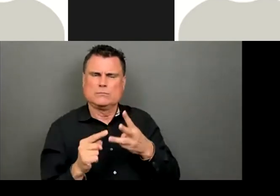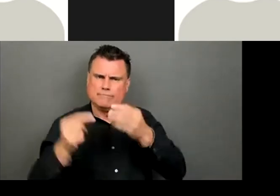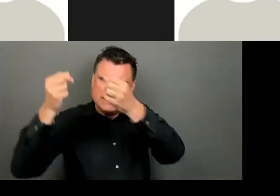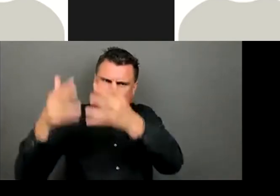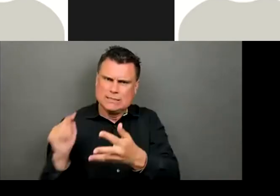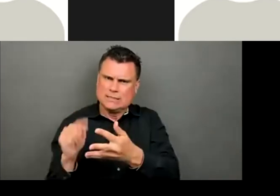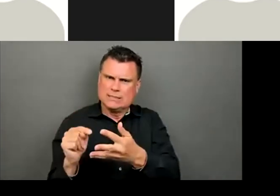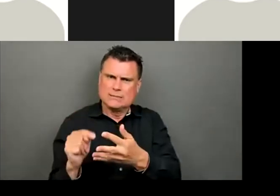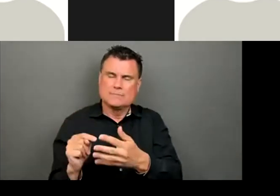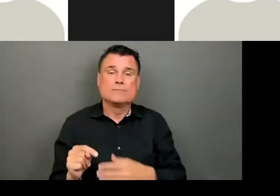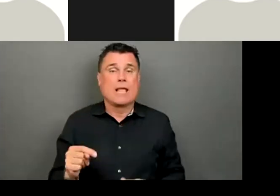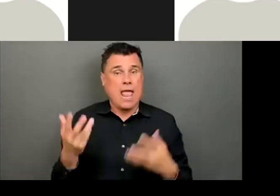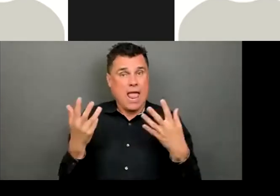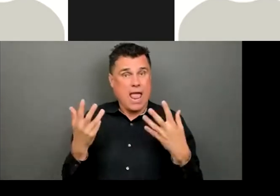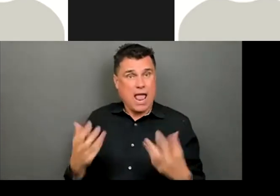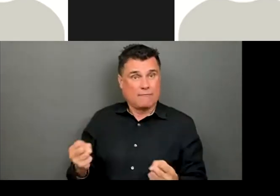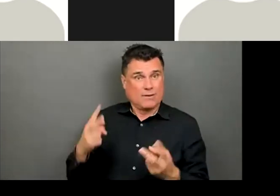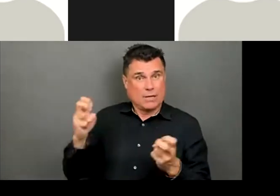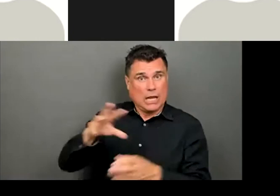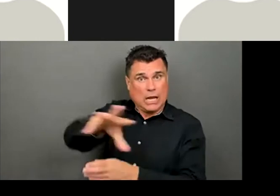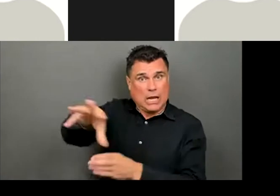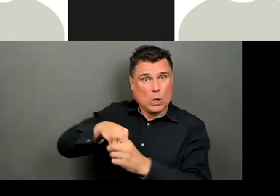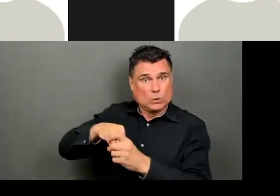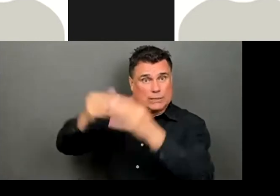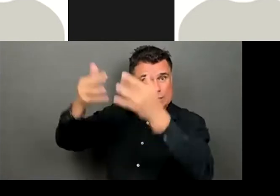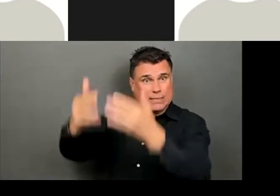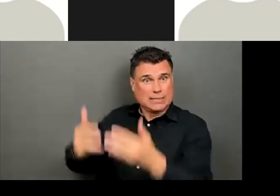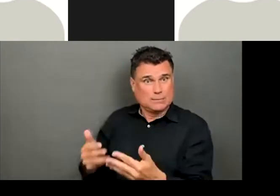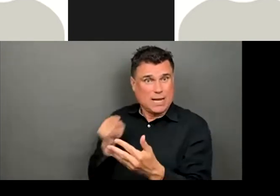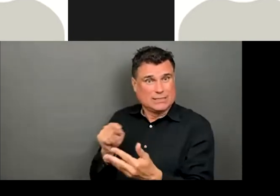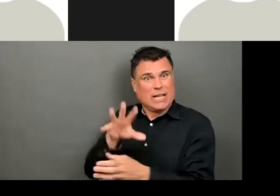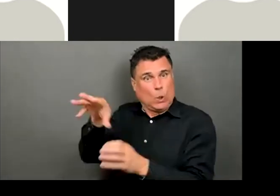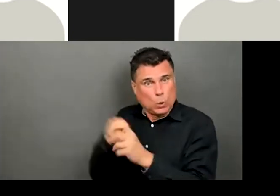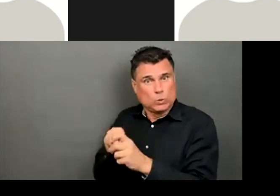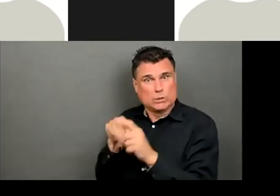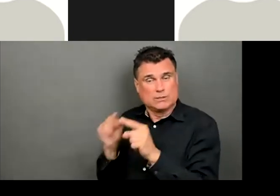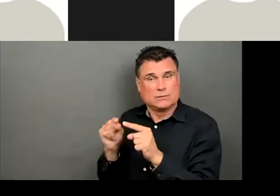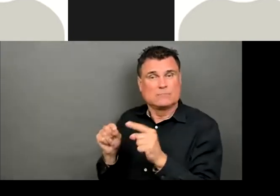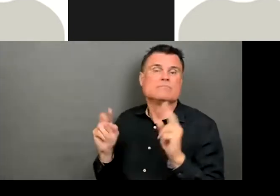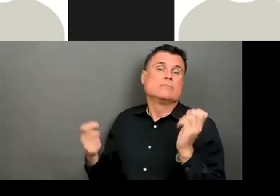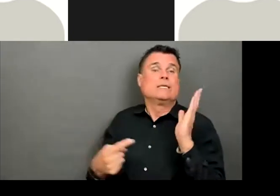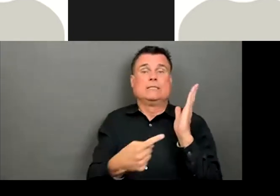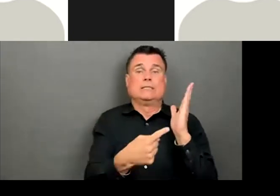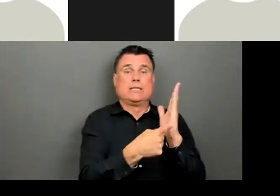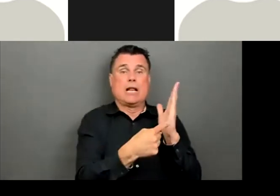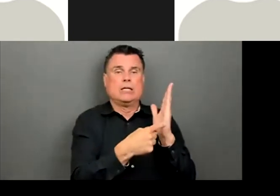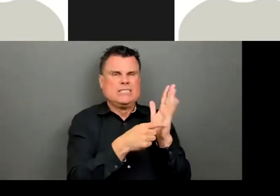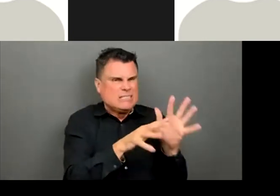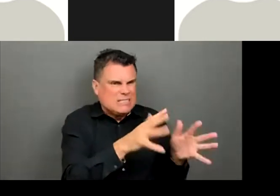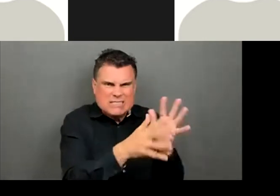database, definitely even if our technology would not just work properly, even specific